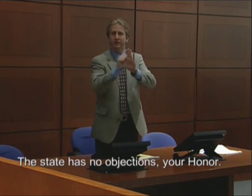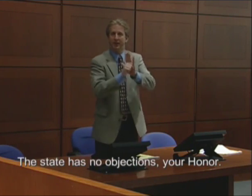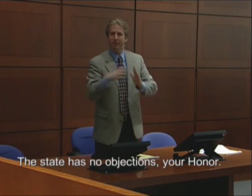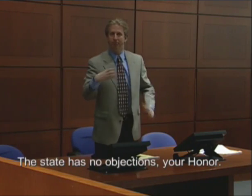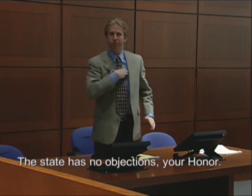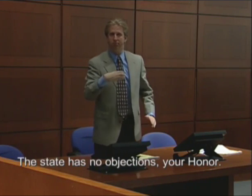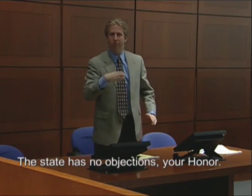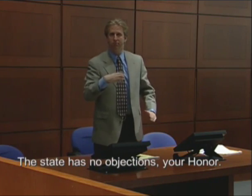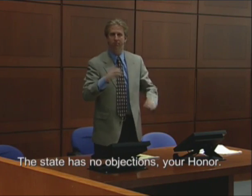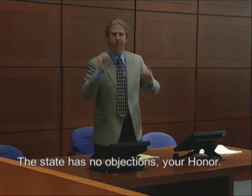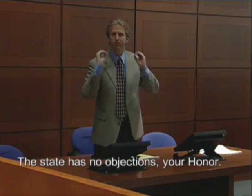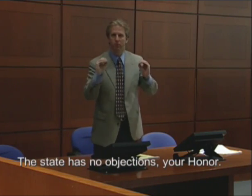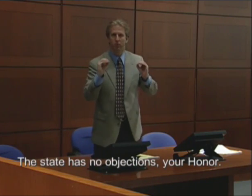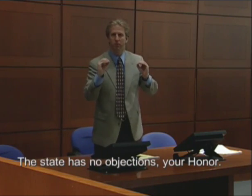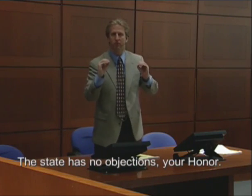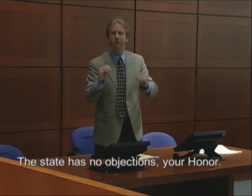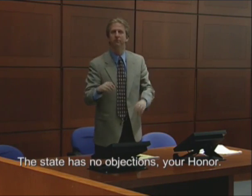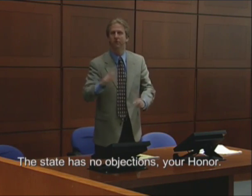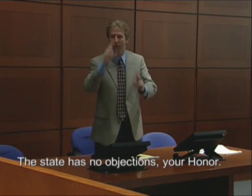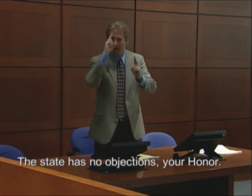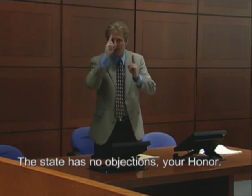The state has no objections, Your Honor.